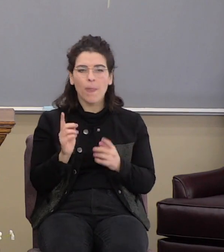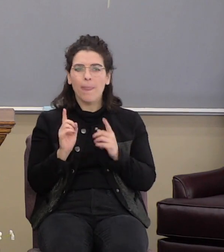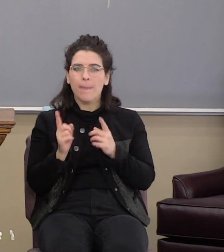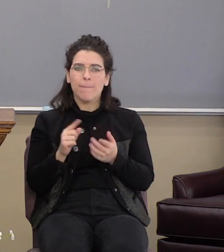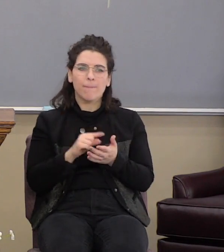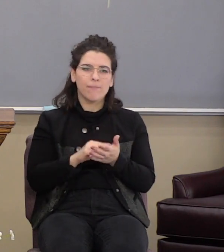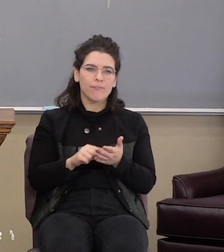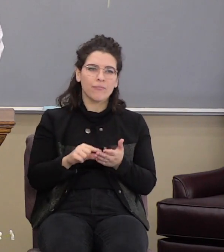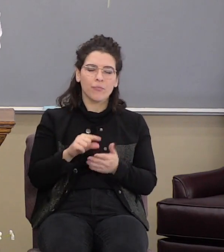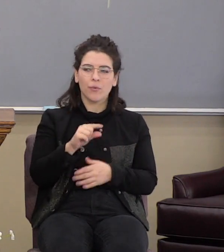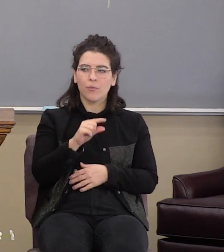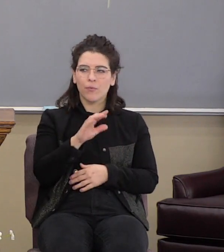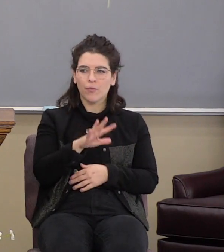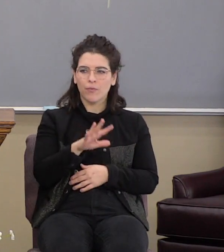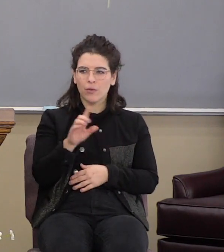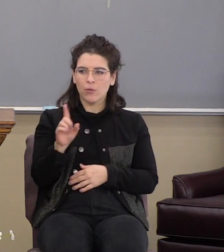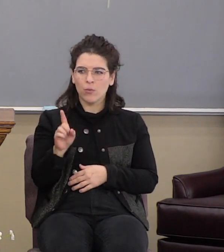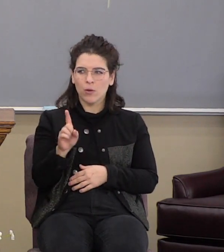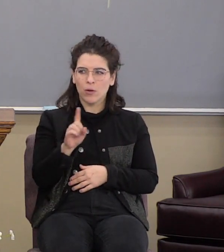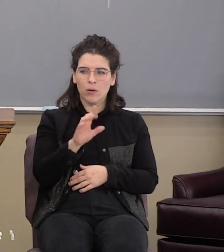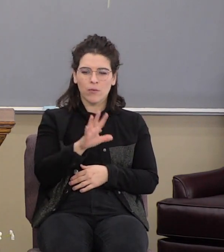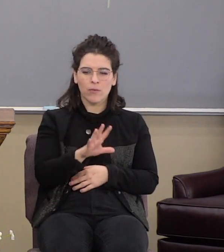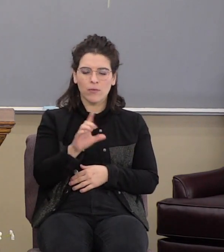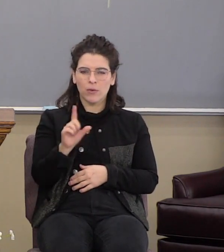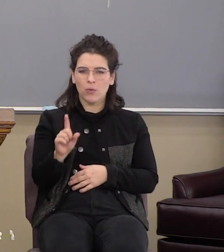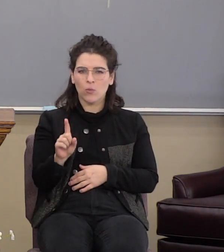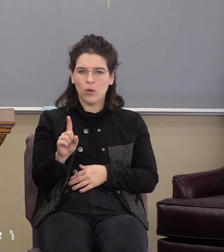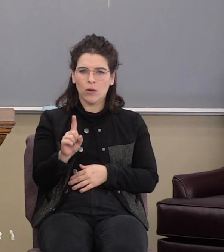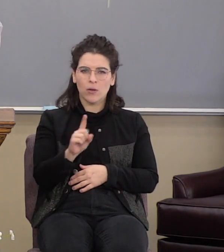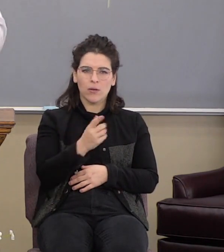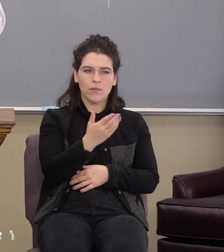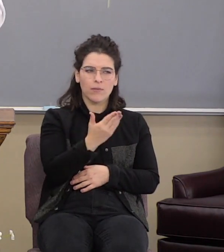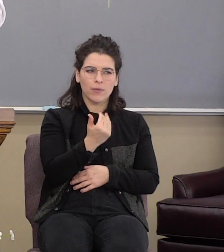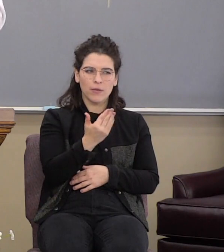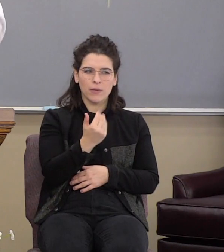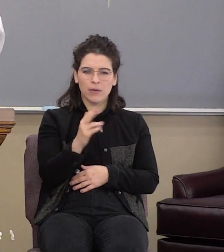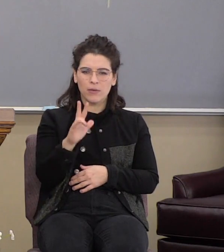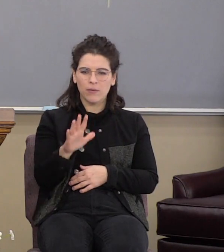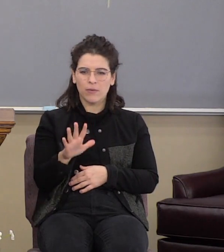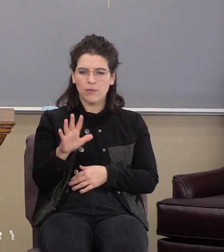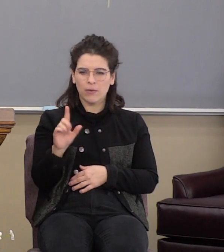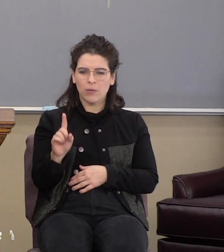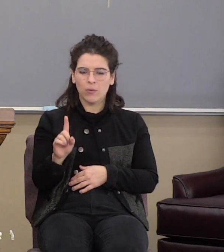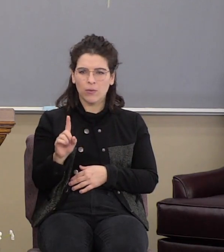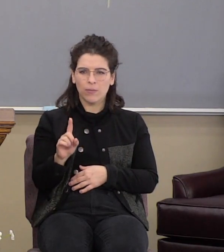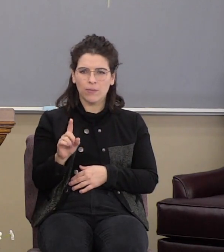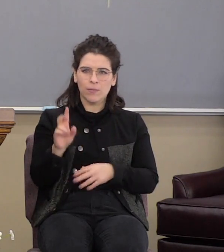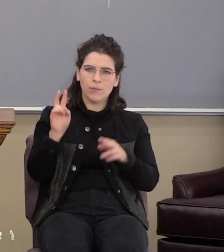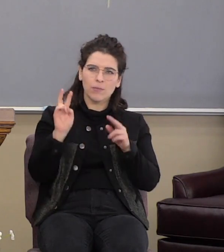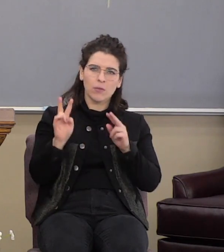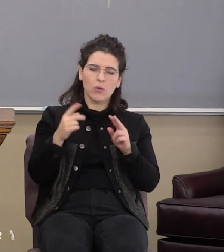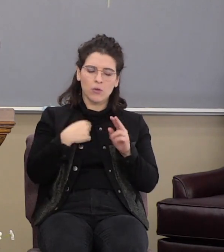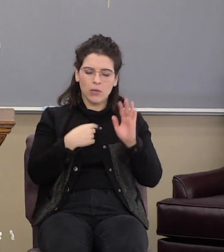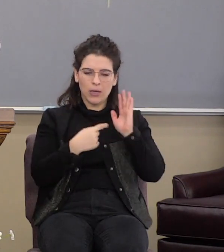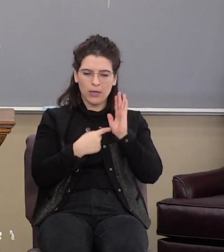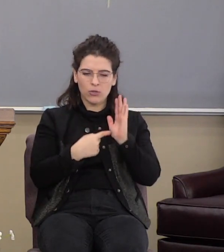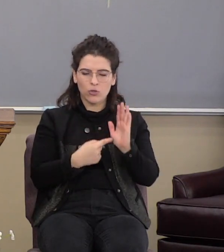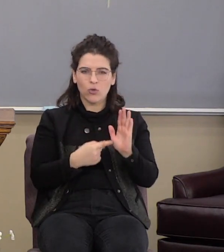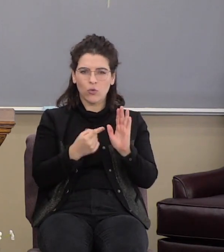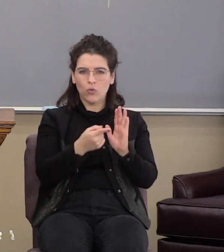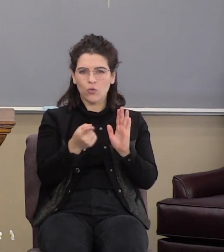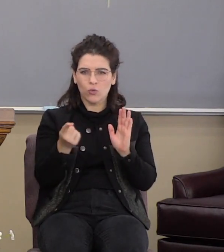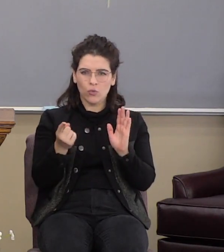verse 51. Verse 51 of chapter 15. Behold, I show you